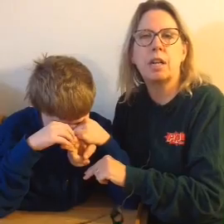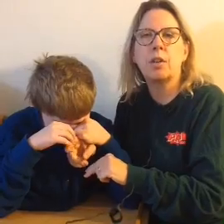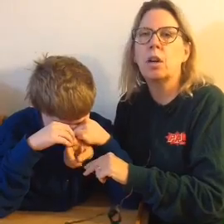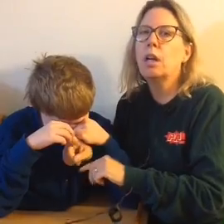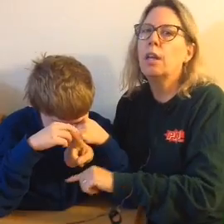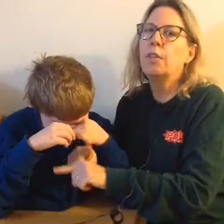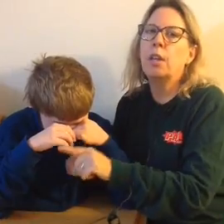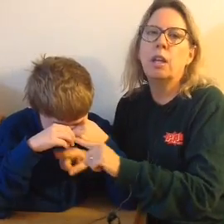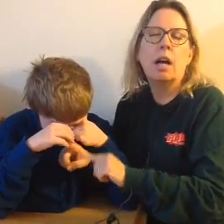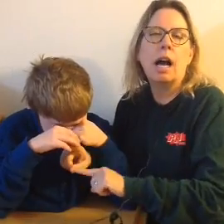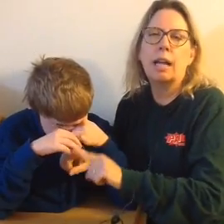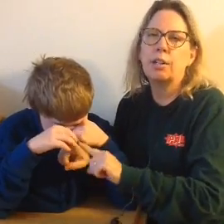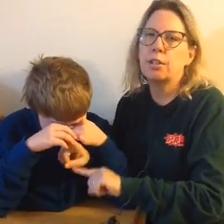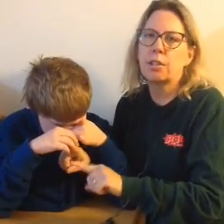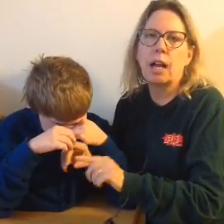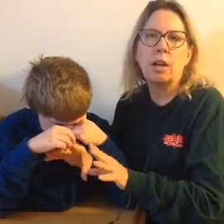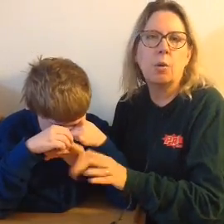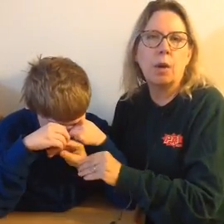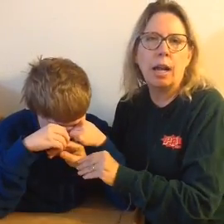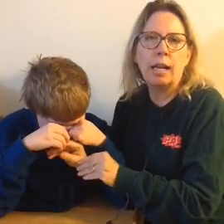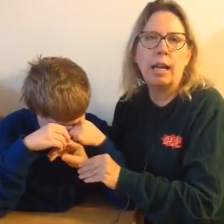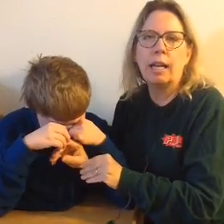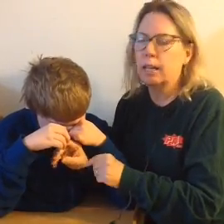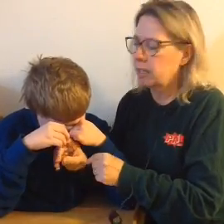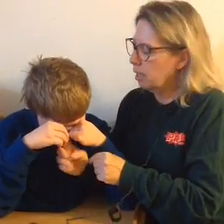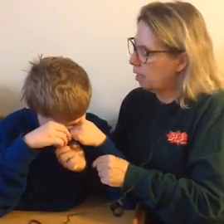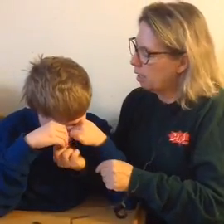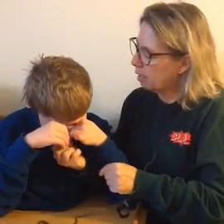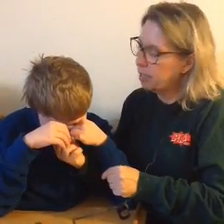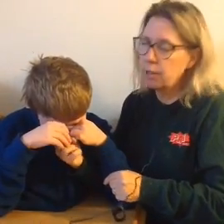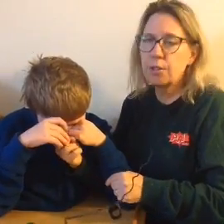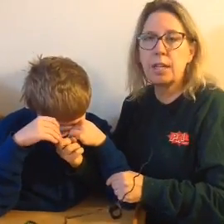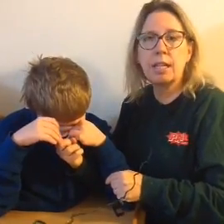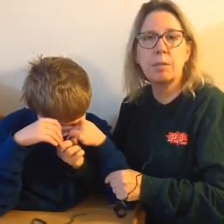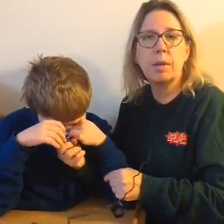other, then I can just sign away and he understands me.